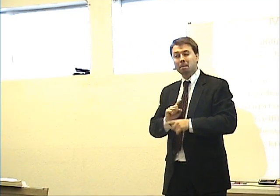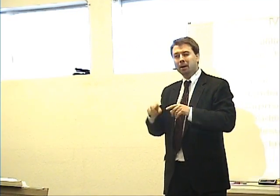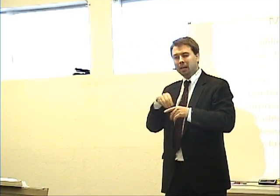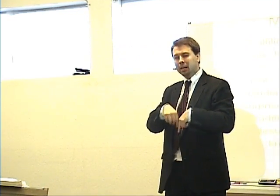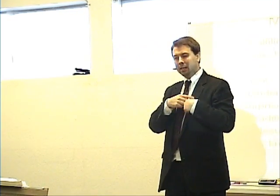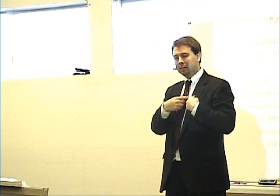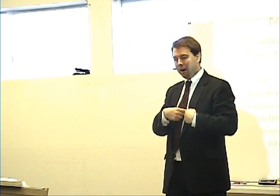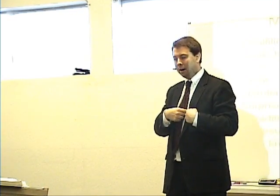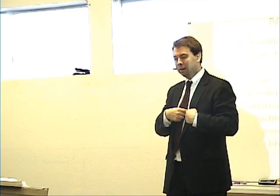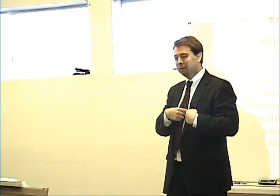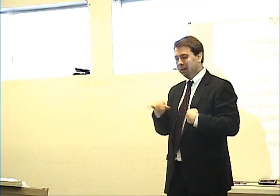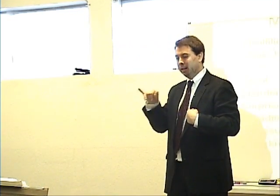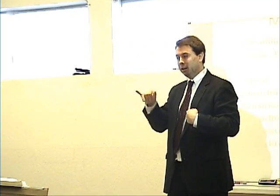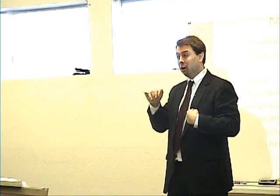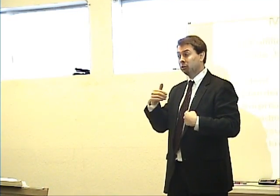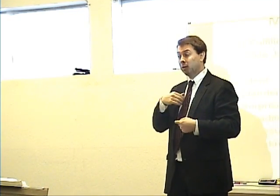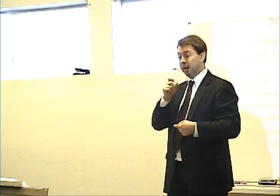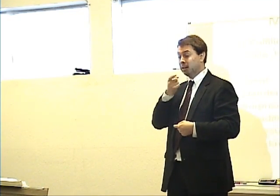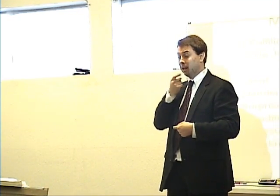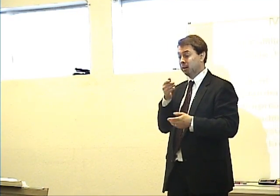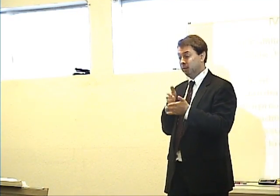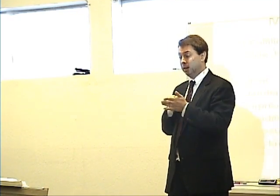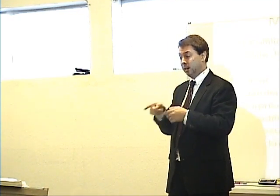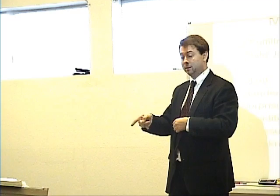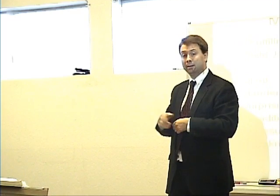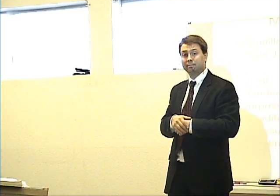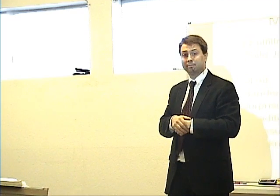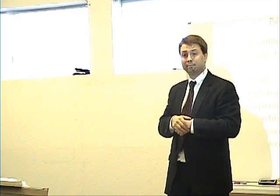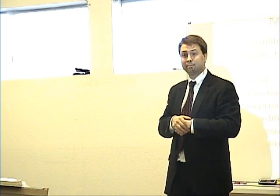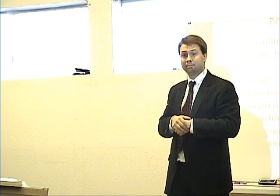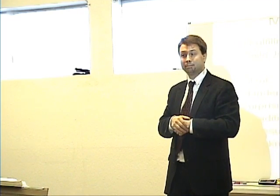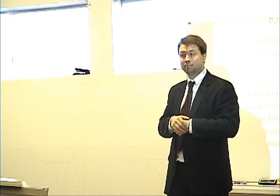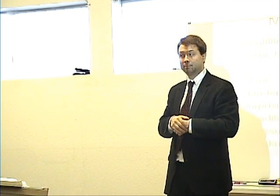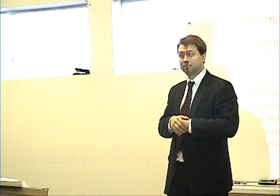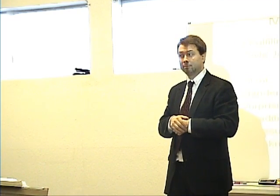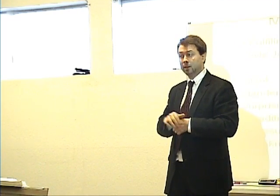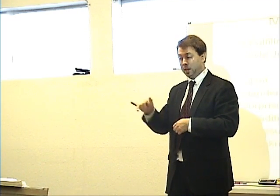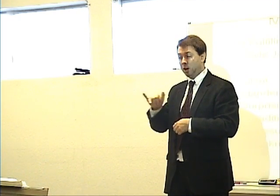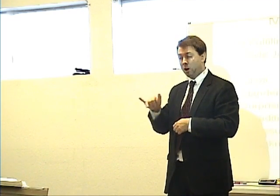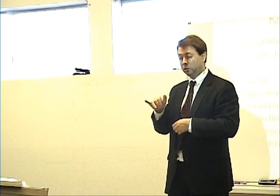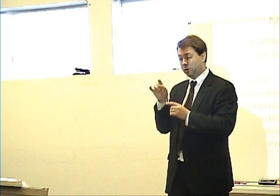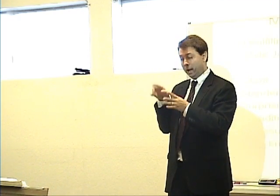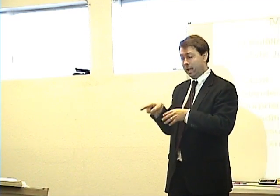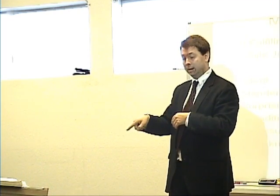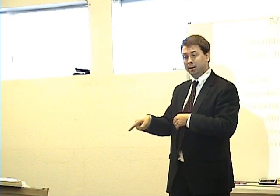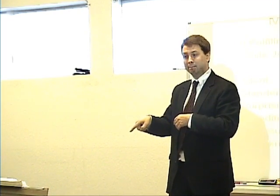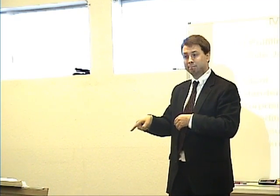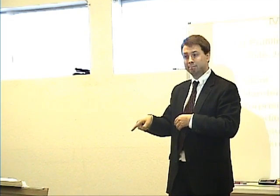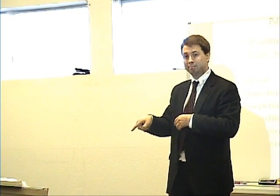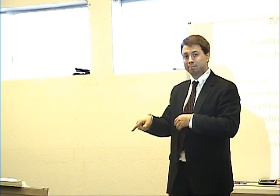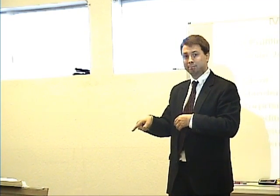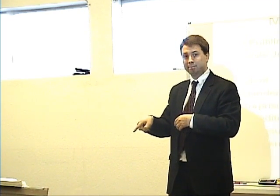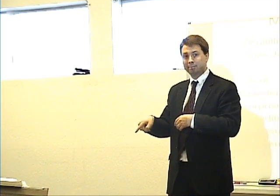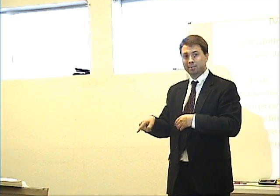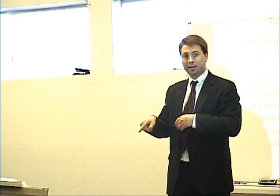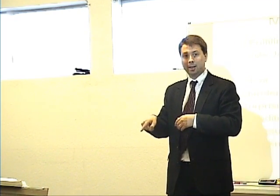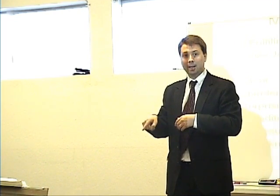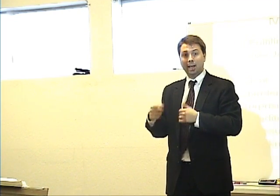but in his heart, he also had envy against him. He also hated him. And